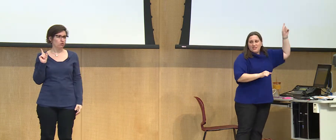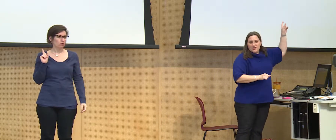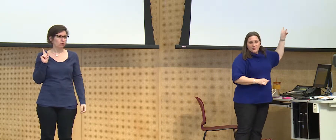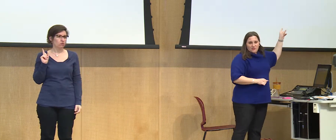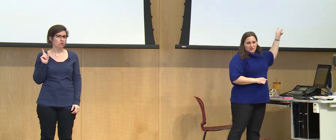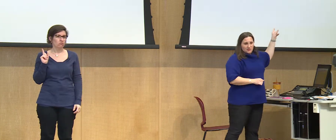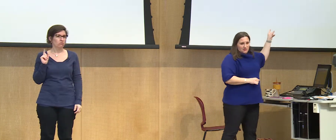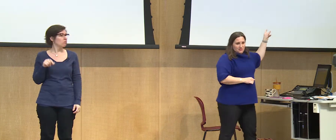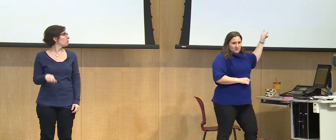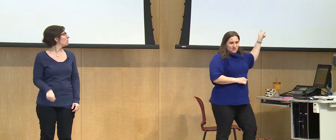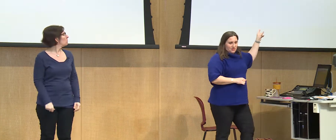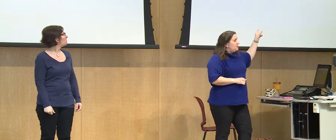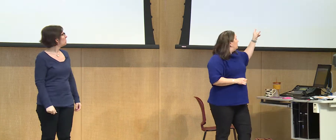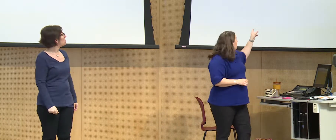continues.